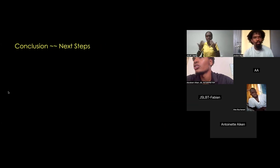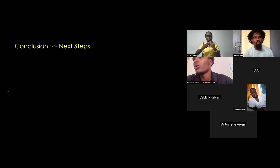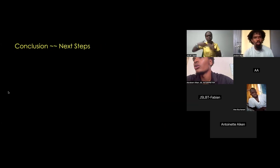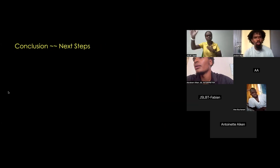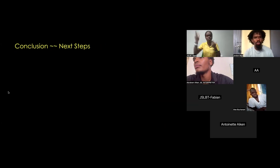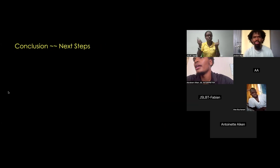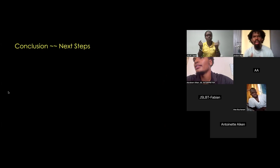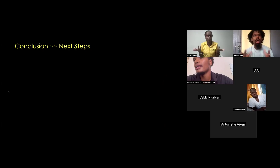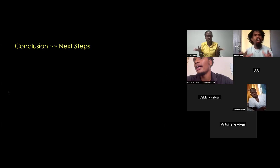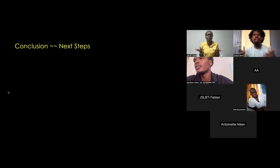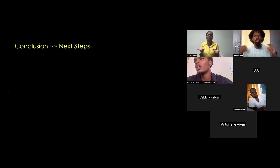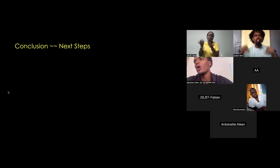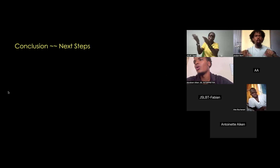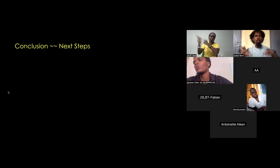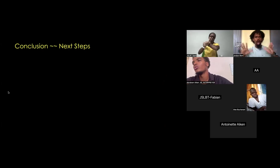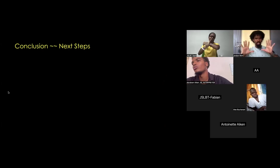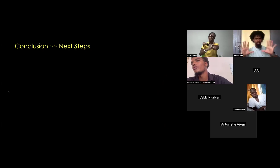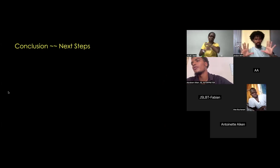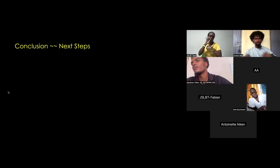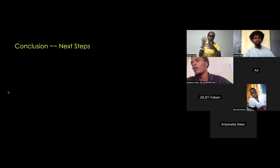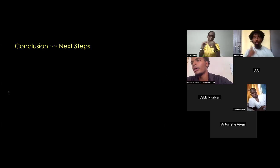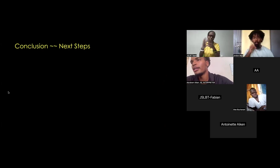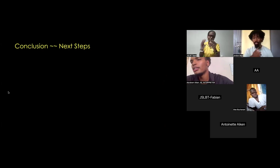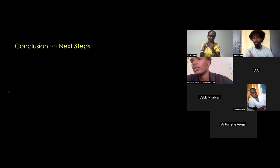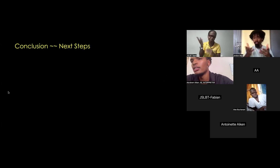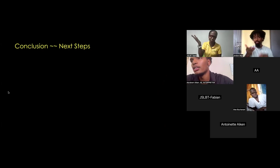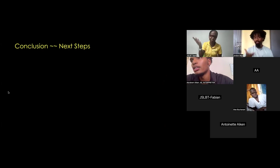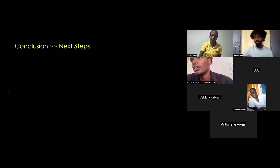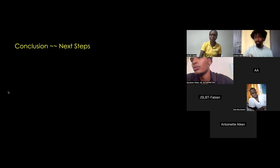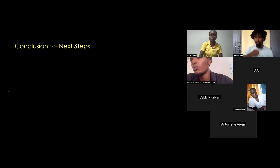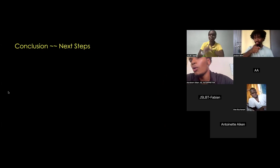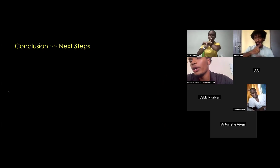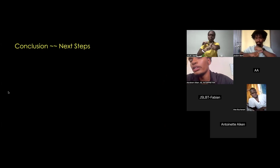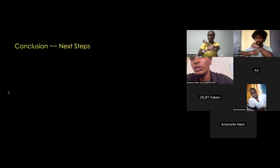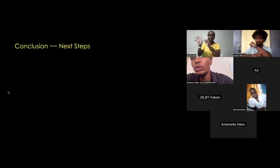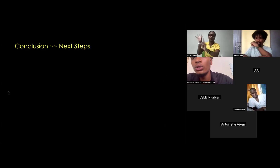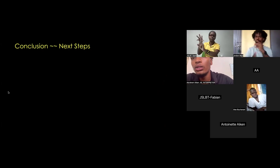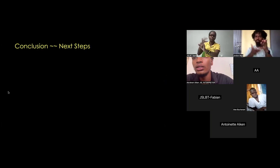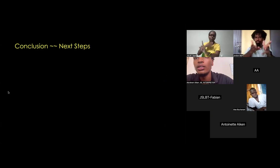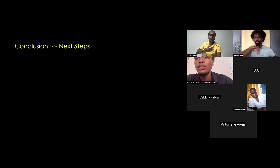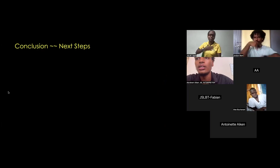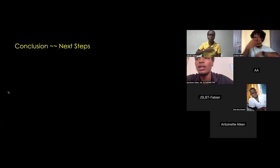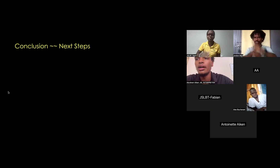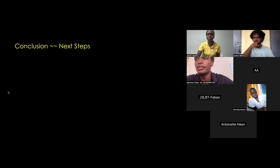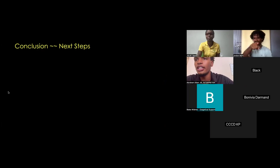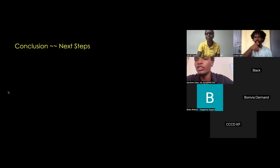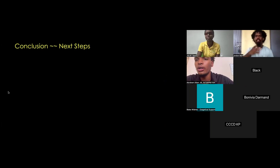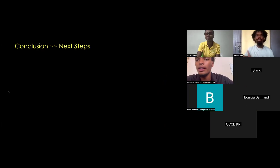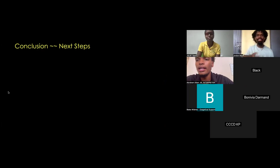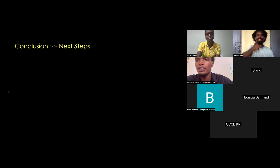So it means that now moving forward, what we're going to do, Zandra will